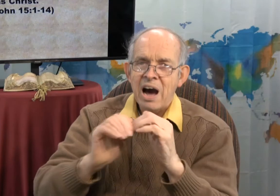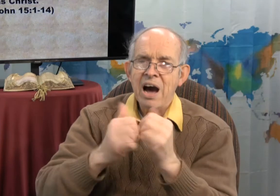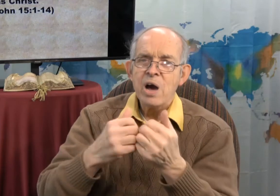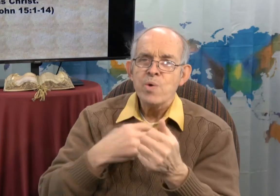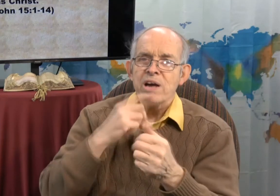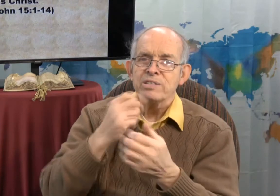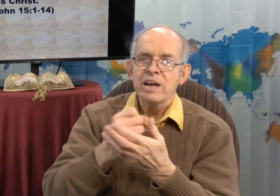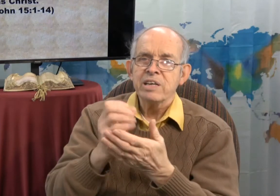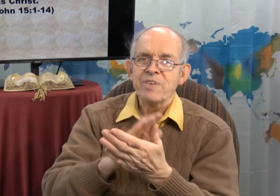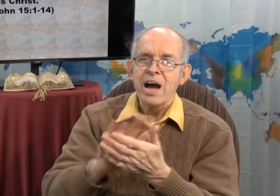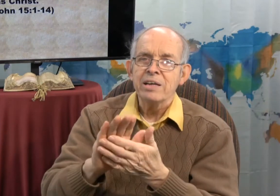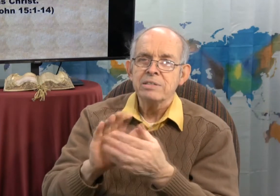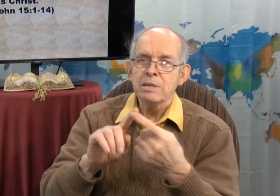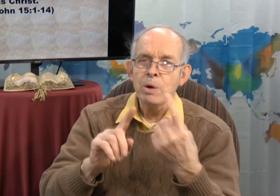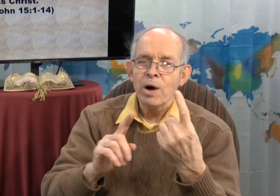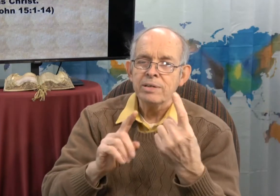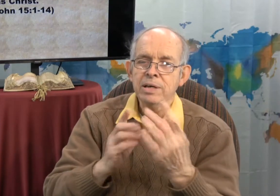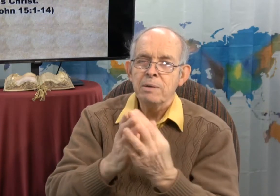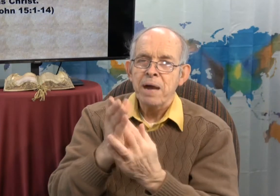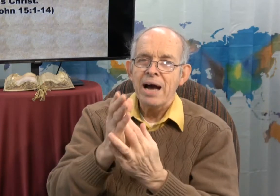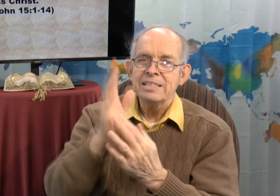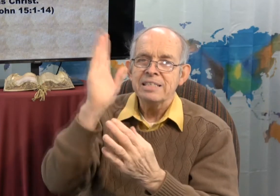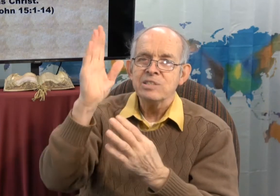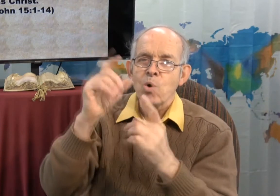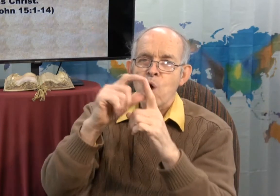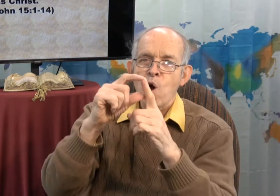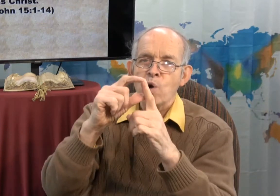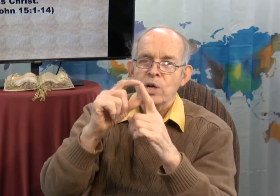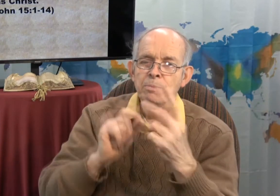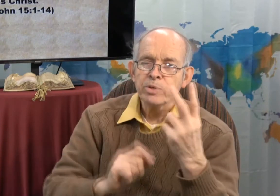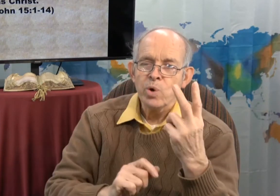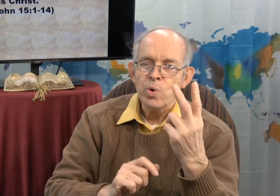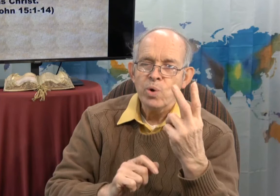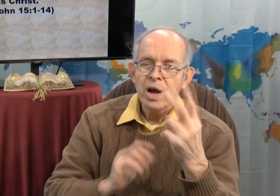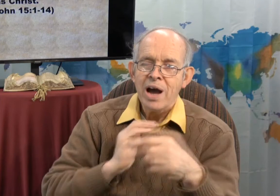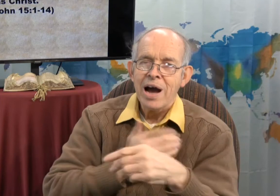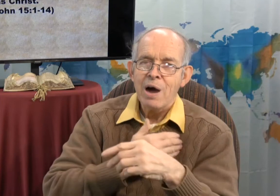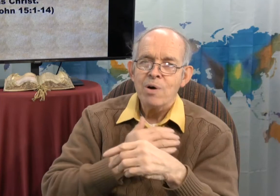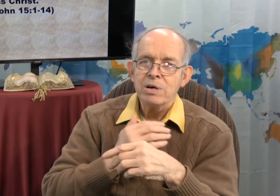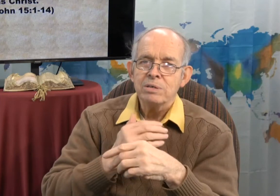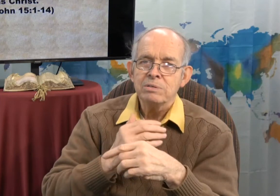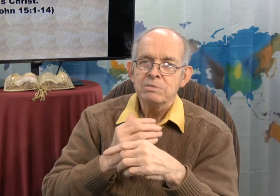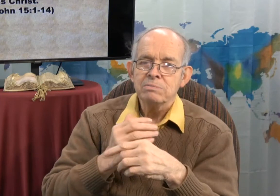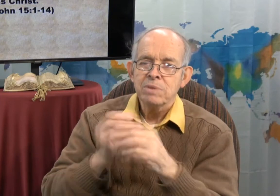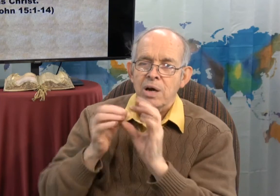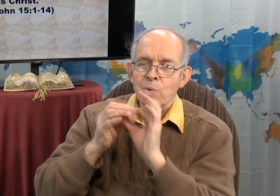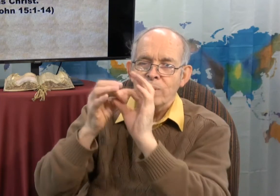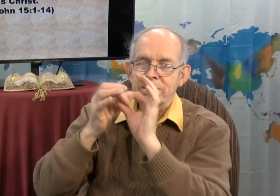I will sanctify number one by his word. Number two, our